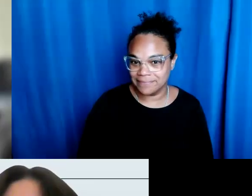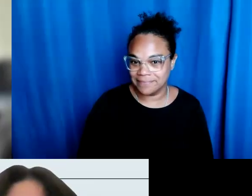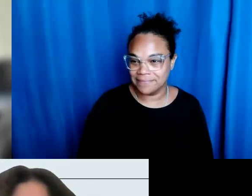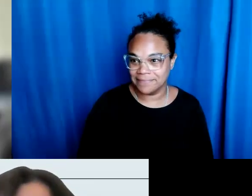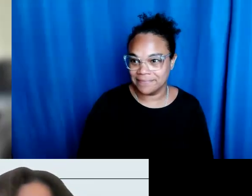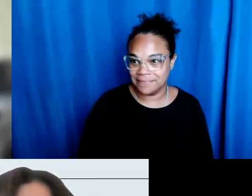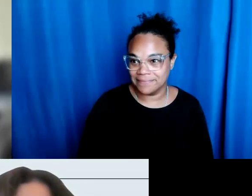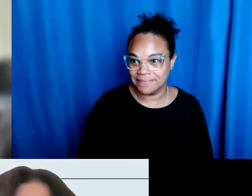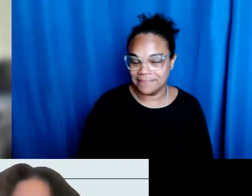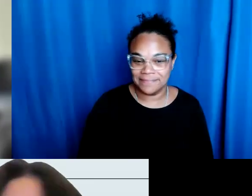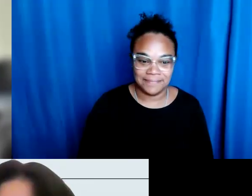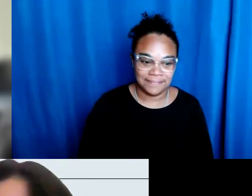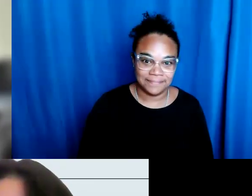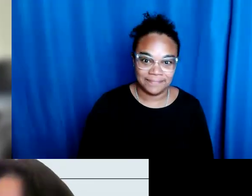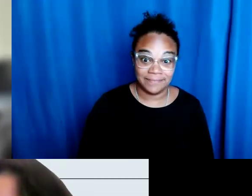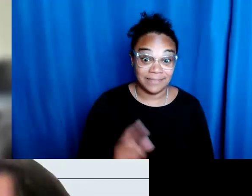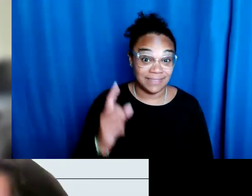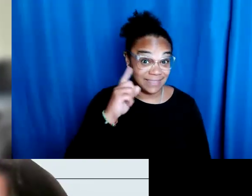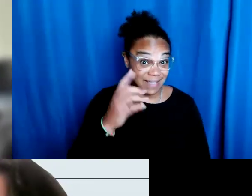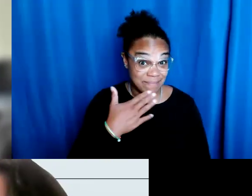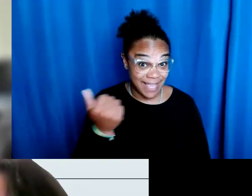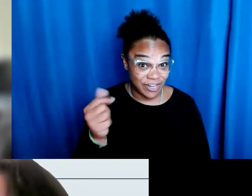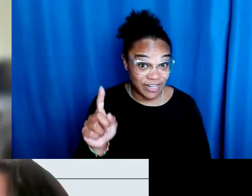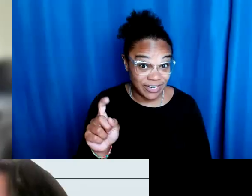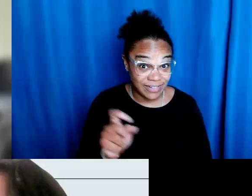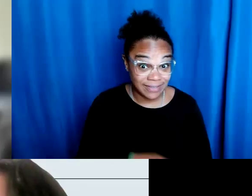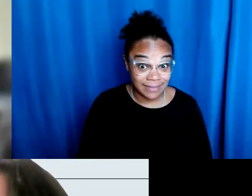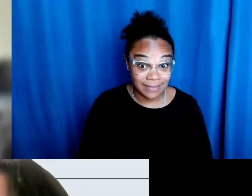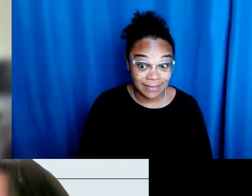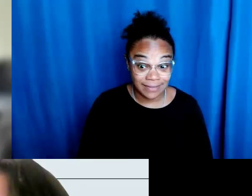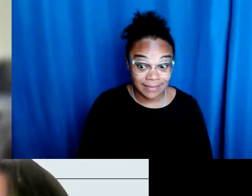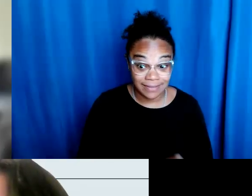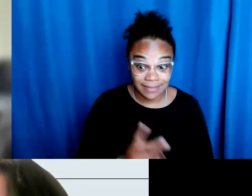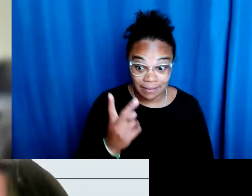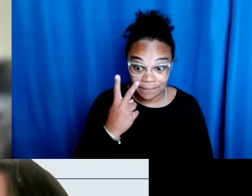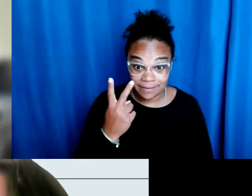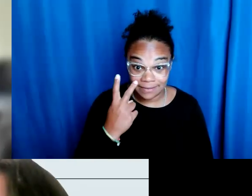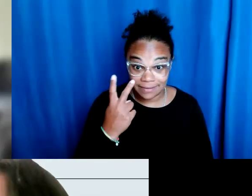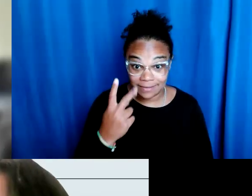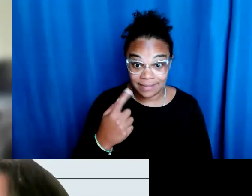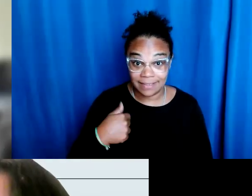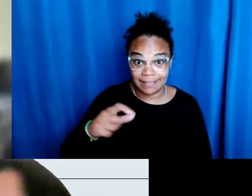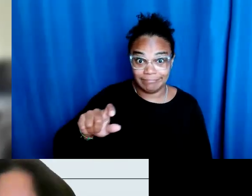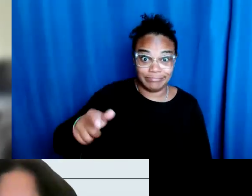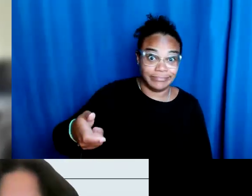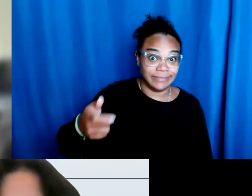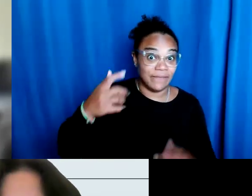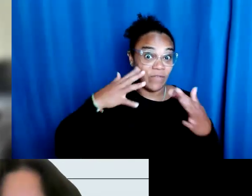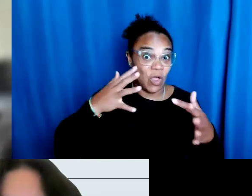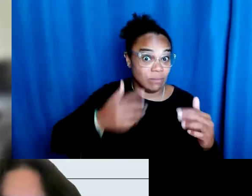Okay. Does that sound a little bit better? Let's see, I'm going to put my volume up a little bit